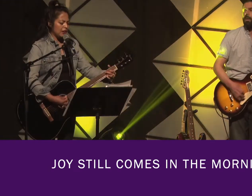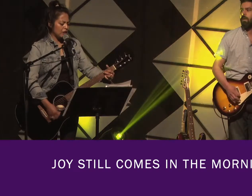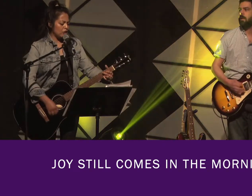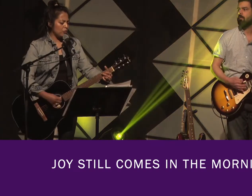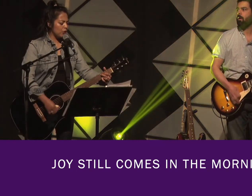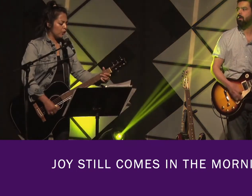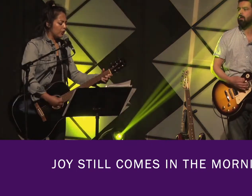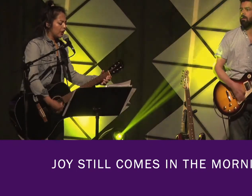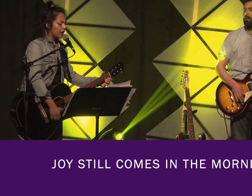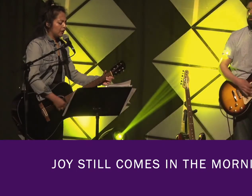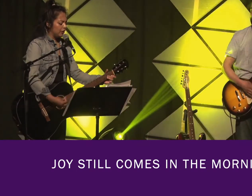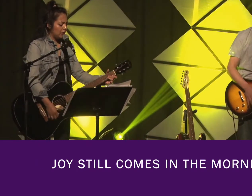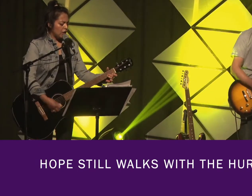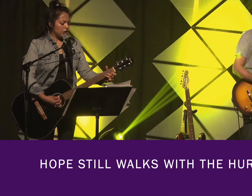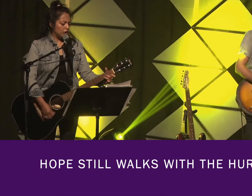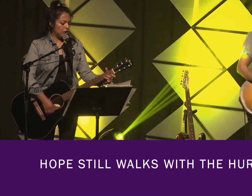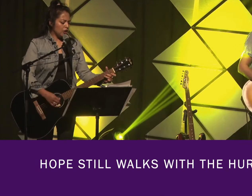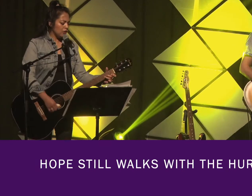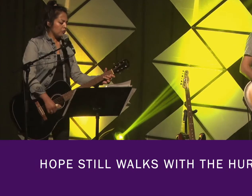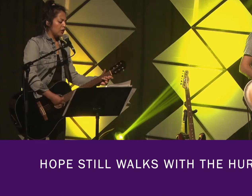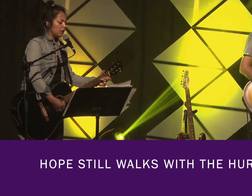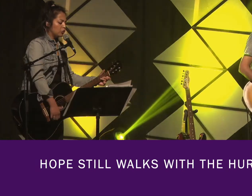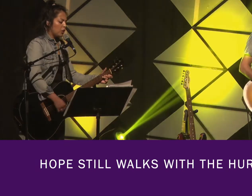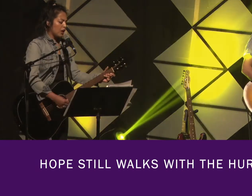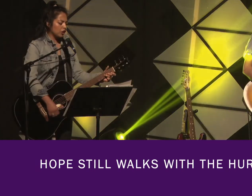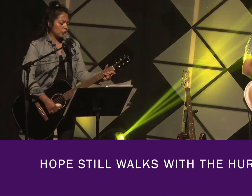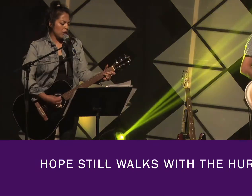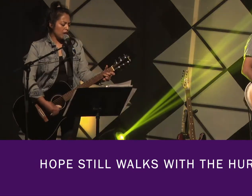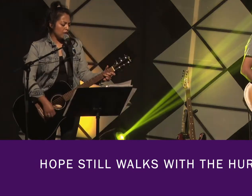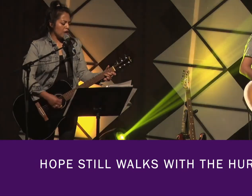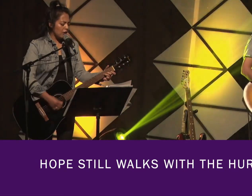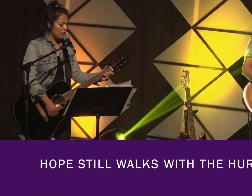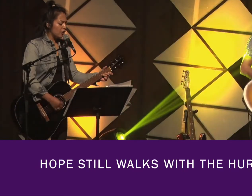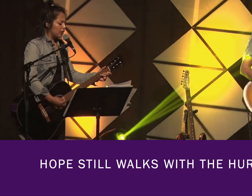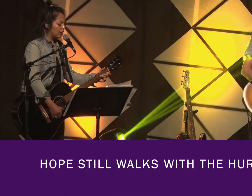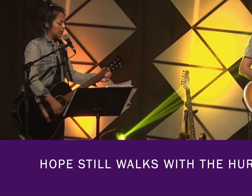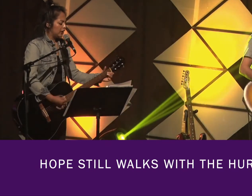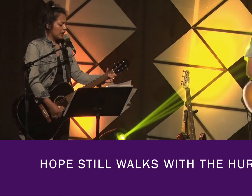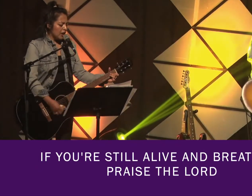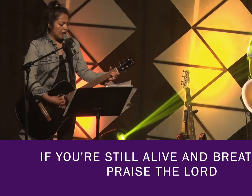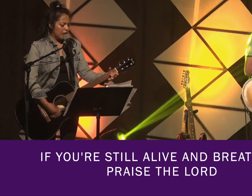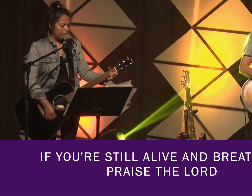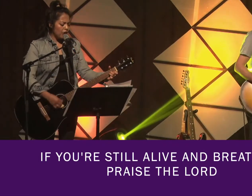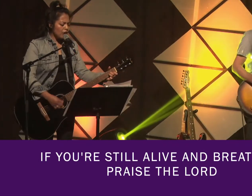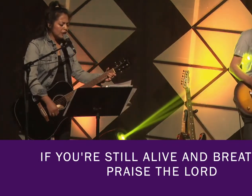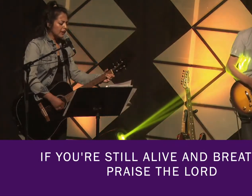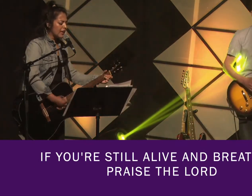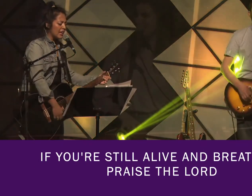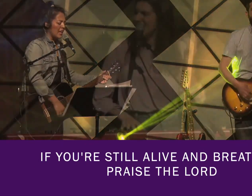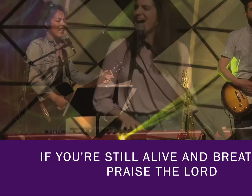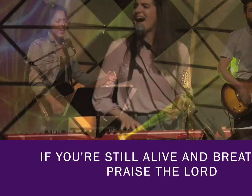comes in the morning. Hope still walks with the hurting.